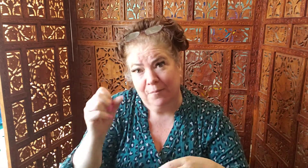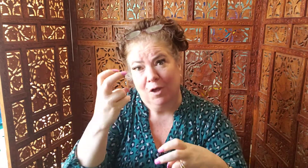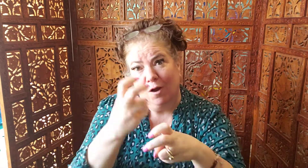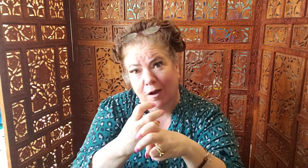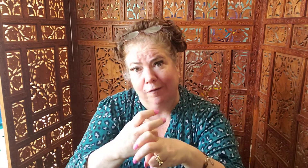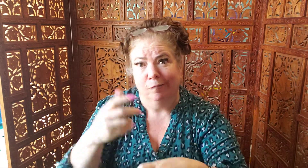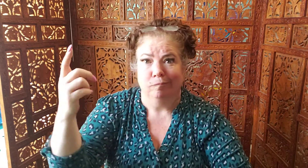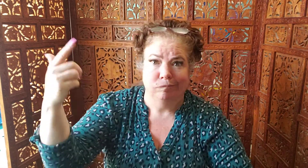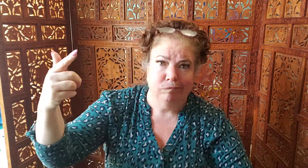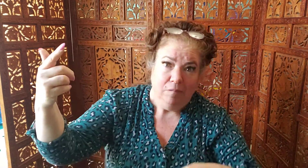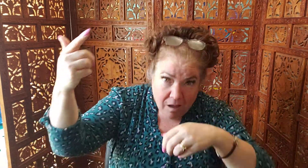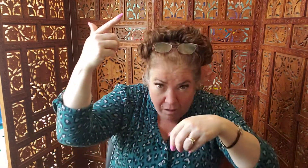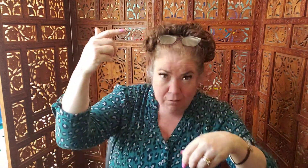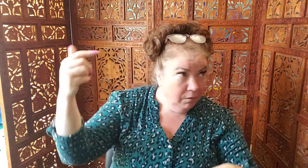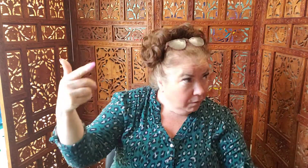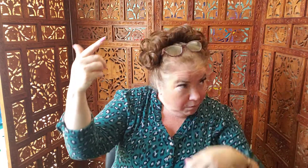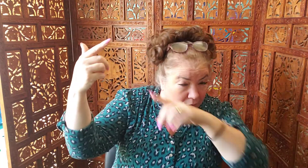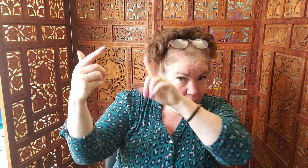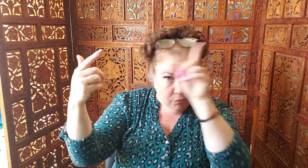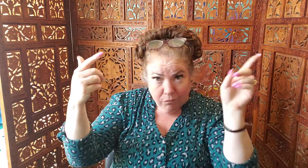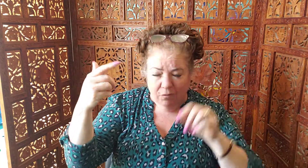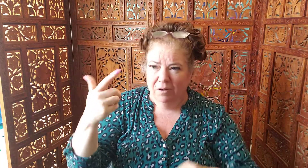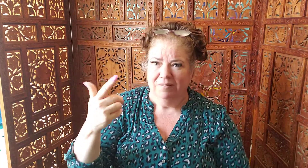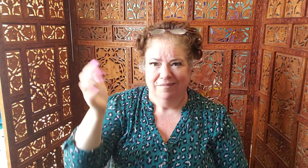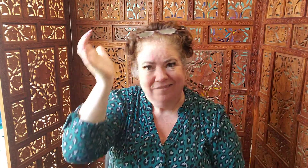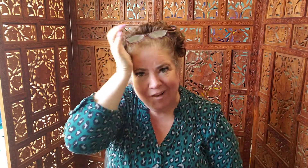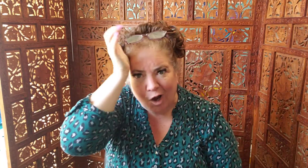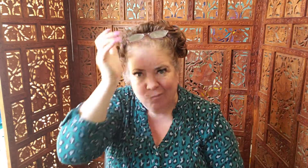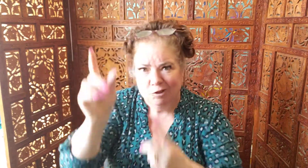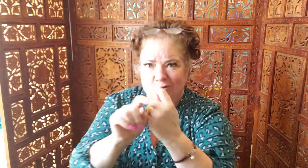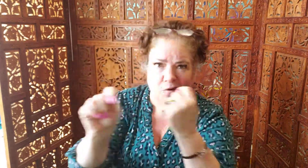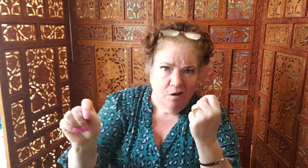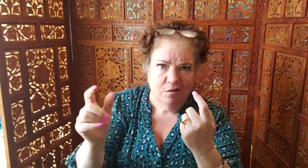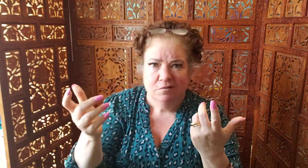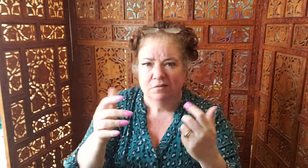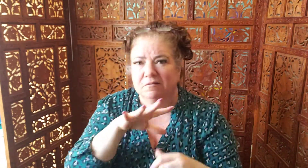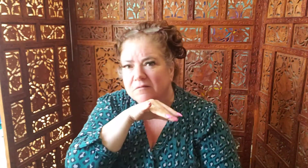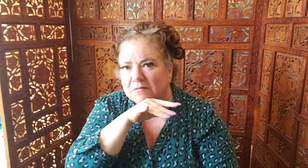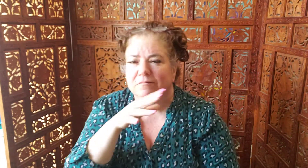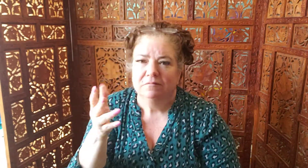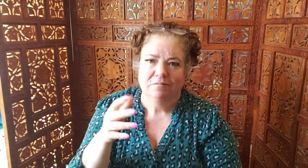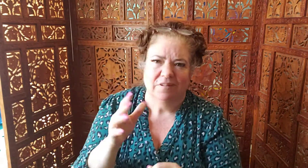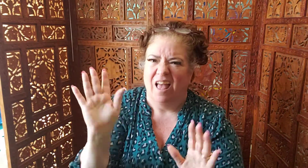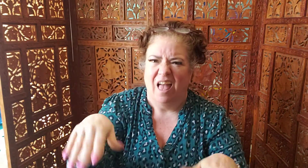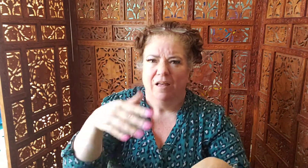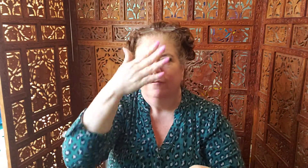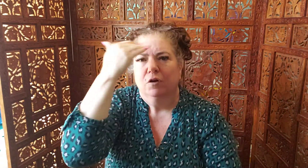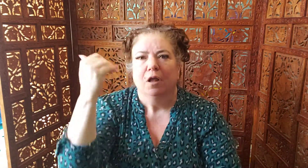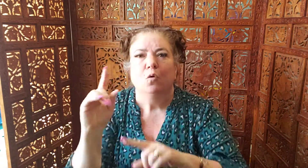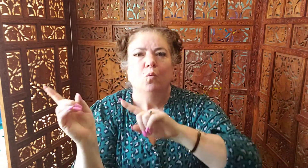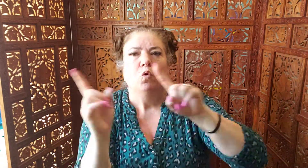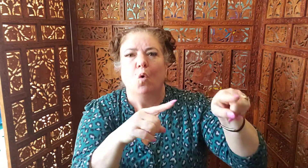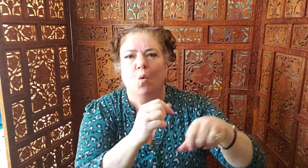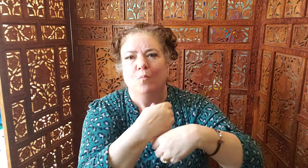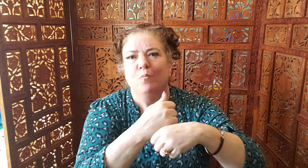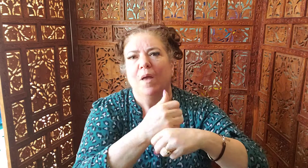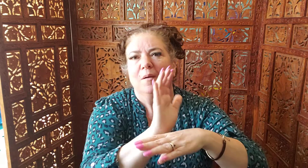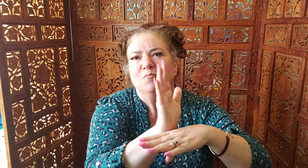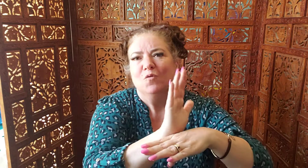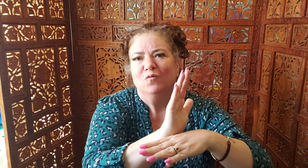in the 70s and garbage trucks, and it was just, forget it. Let's just go and make movies and not have to deal with how difficult New York